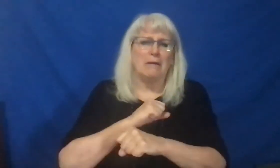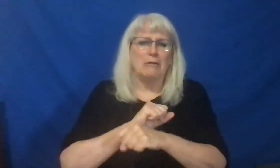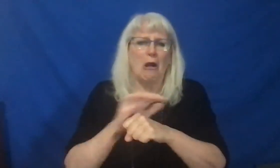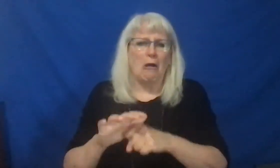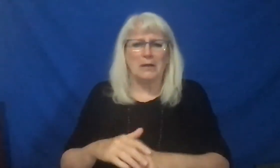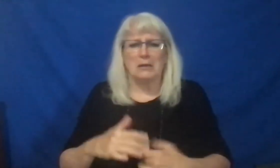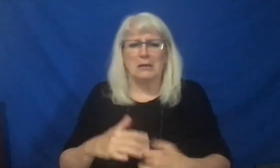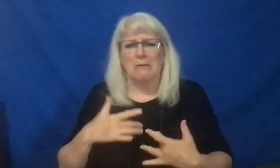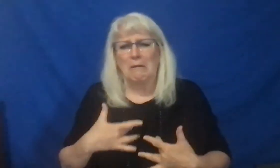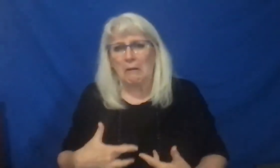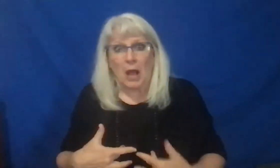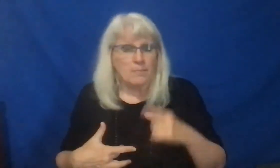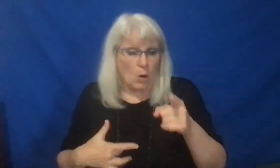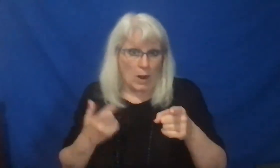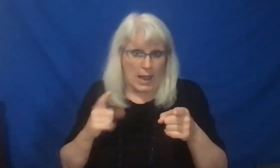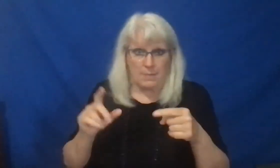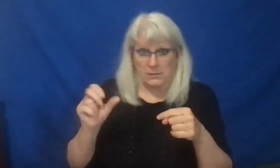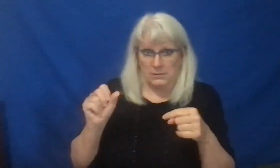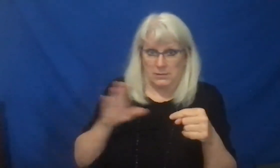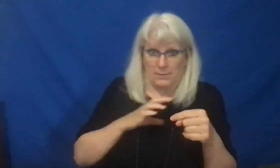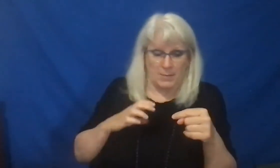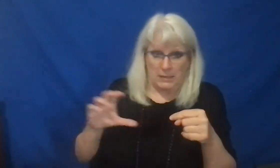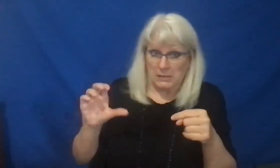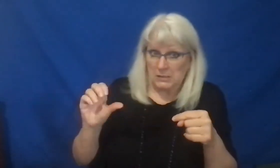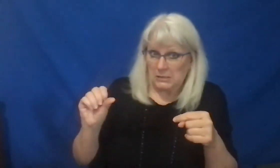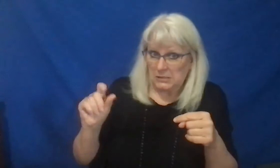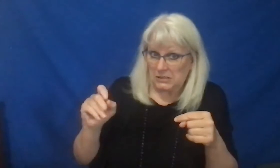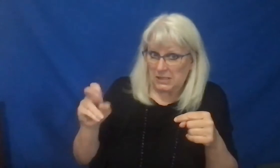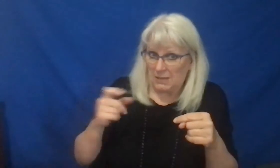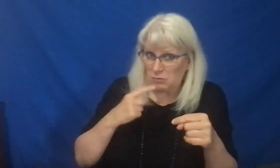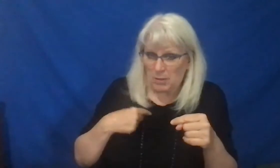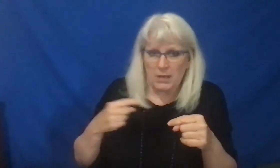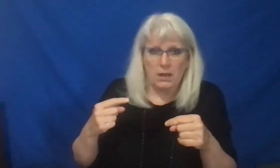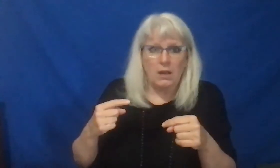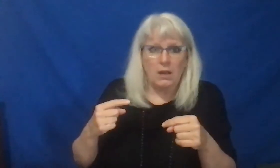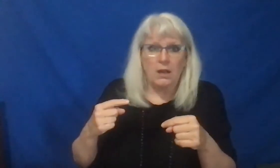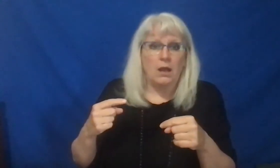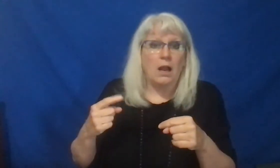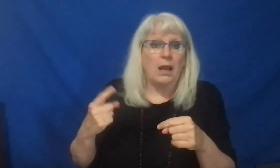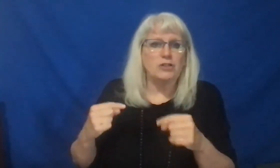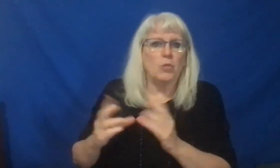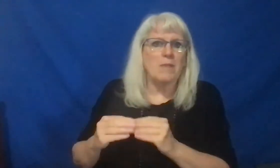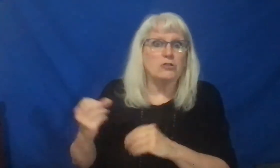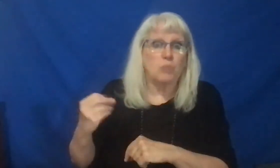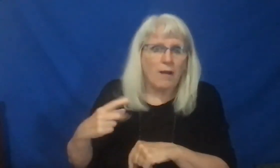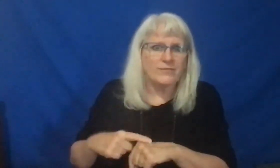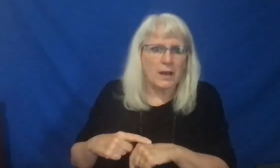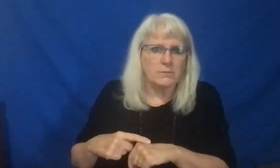Our subcommittee, Steve, you tell me, I don't know, we probably met a dozen times last year. That would have on Zoom, which would